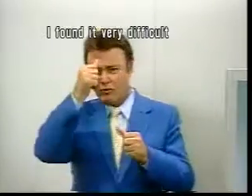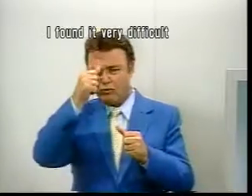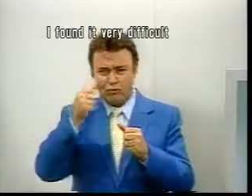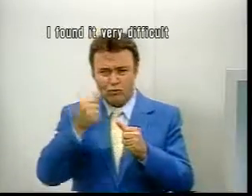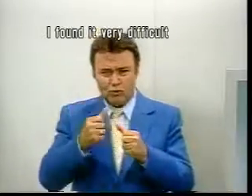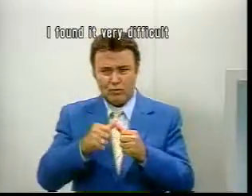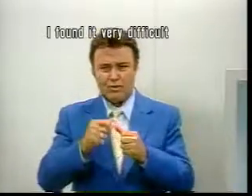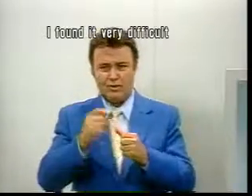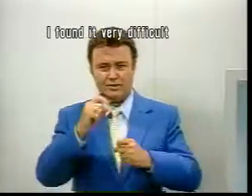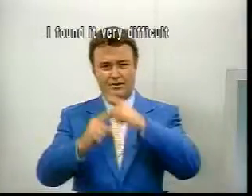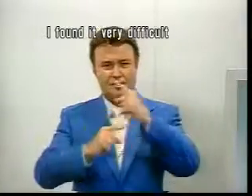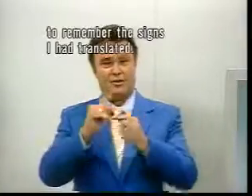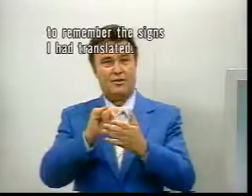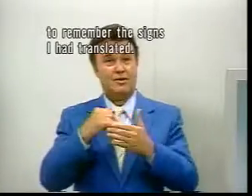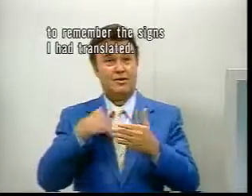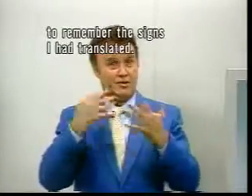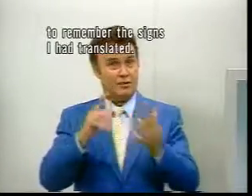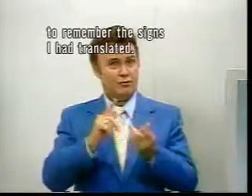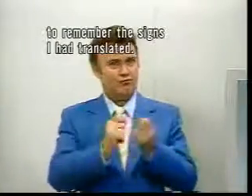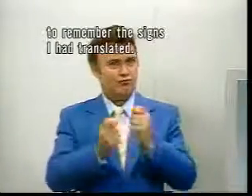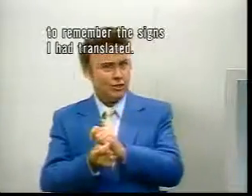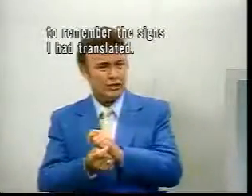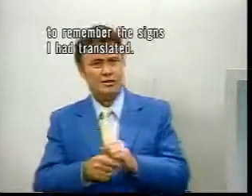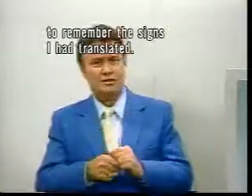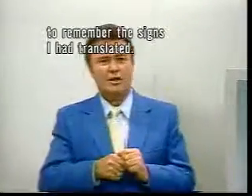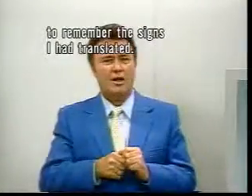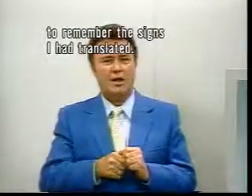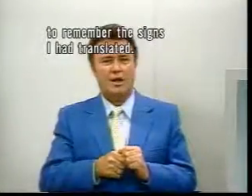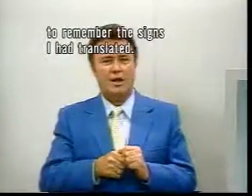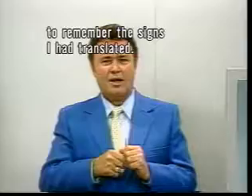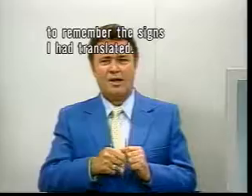I found it very difficult to remember the signs I had translated.